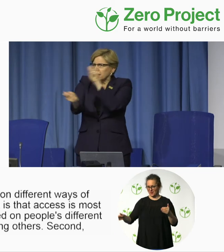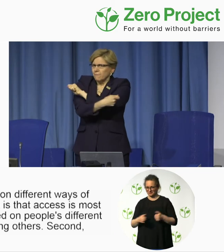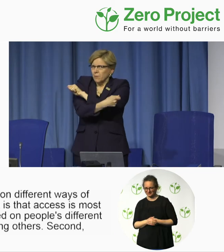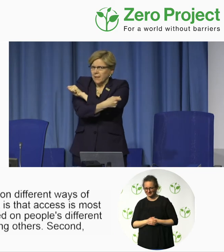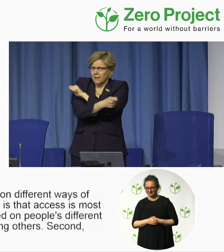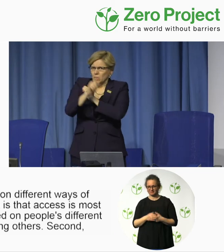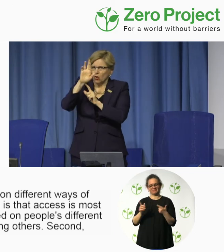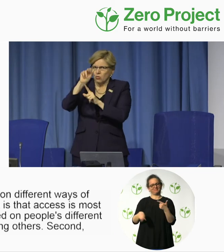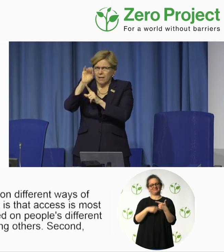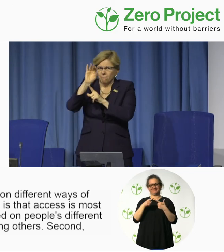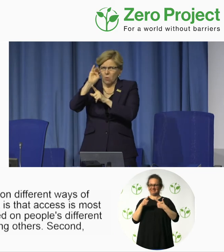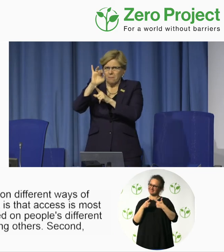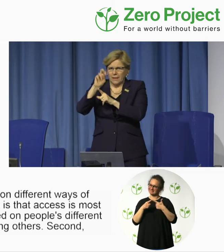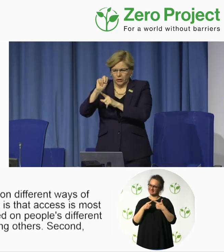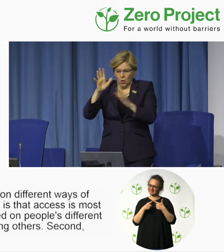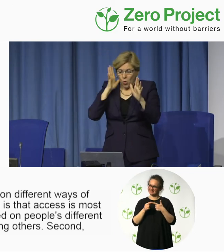Second,